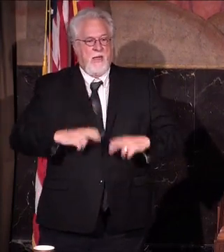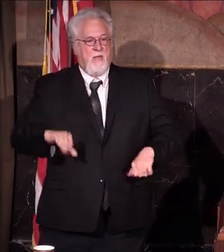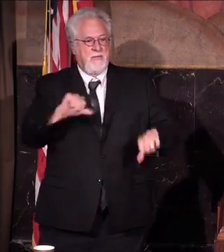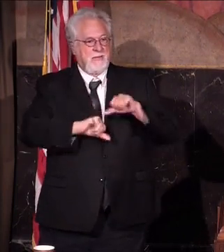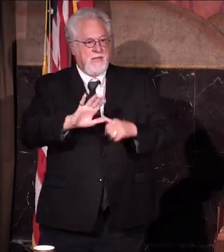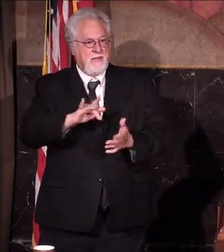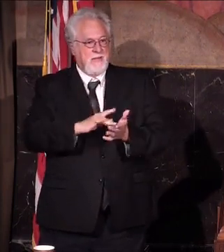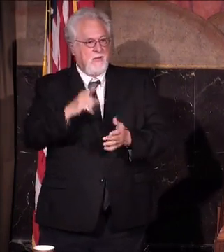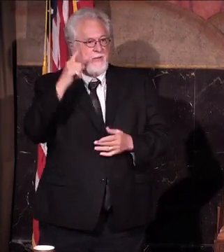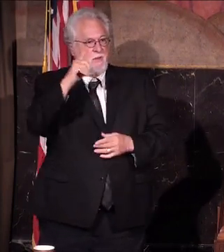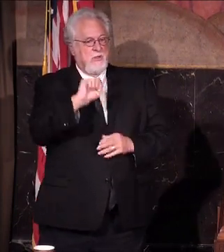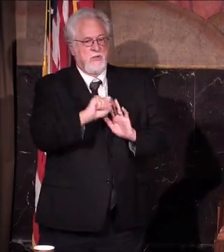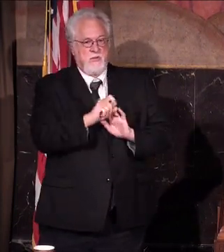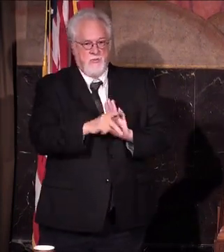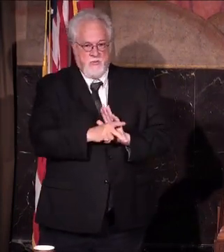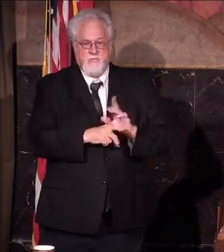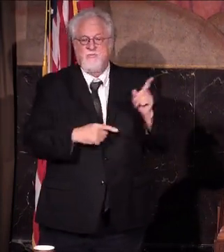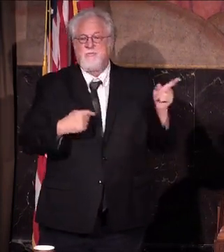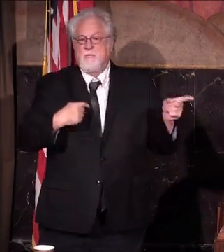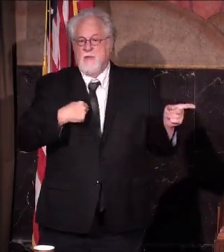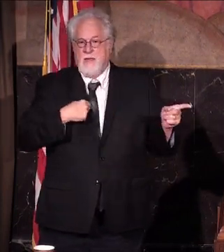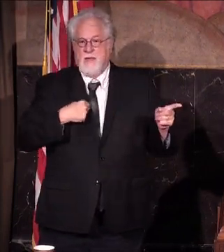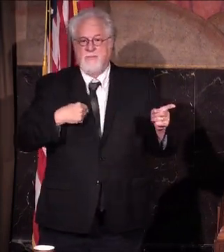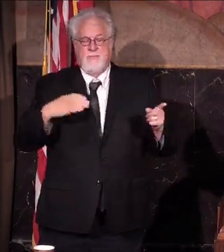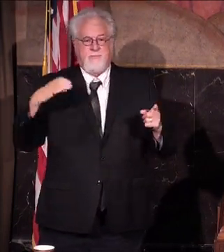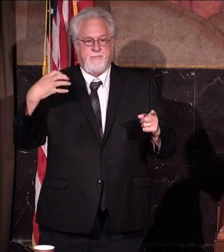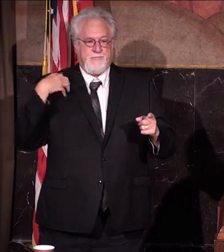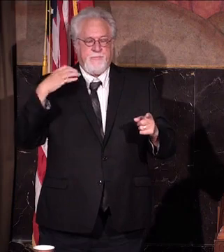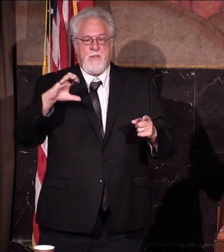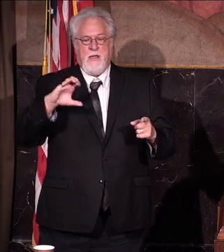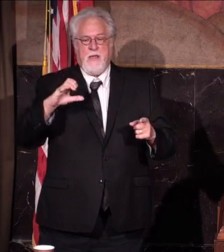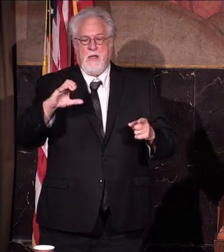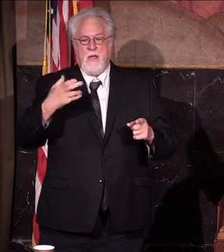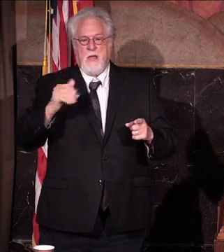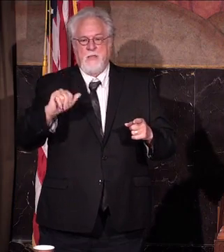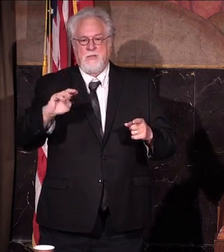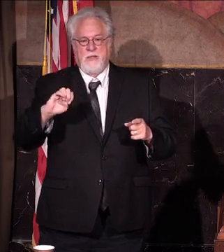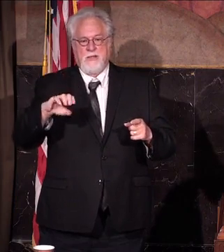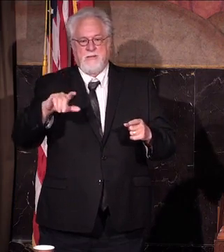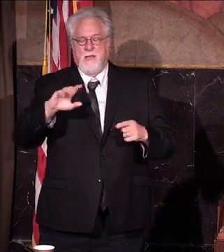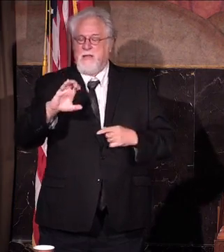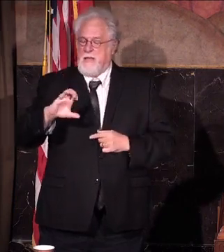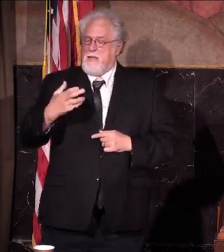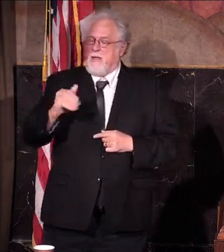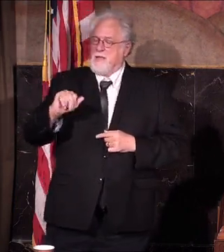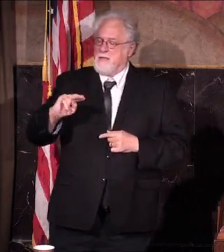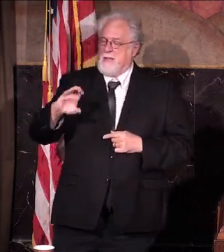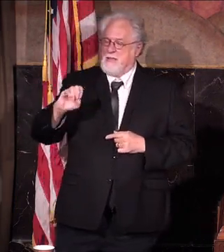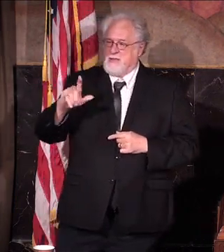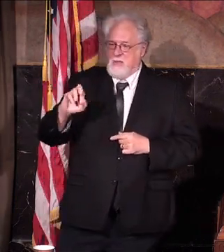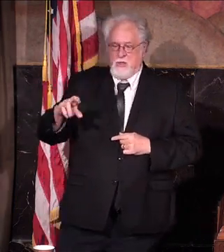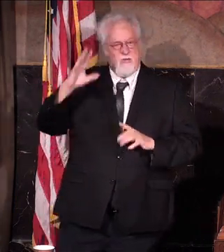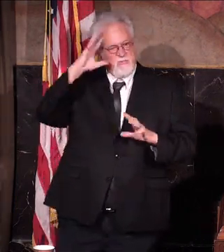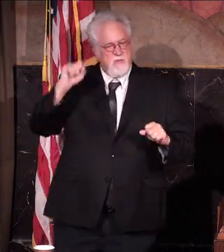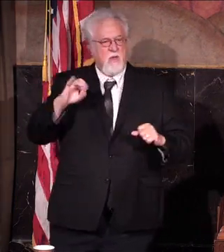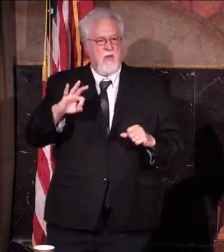Shreveport. As the Governor said, I'm the Chancellor of the LSU Health Science Center in Shreveport,